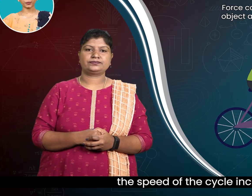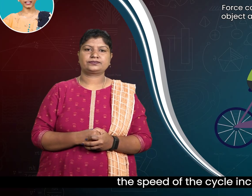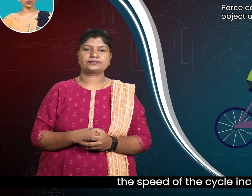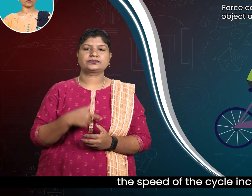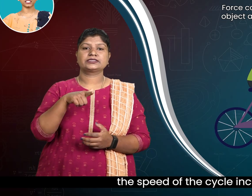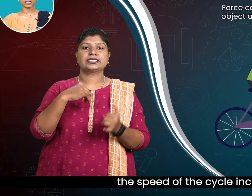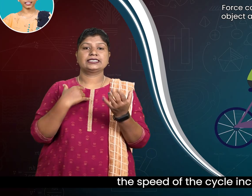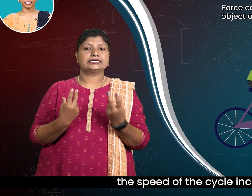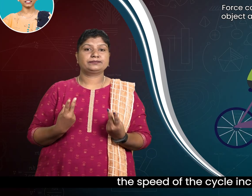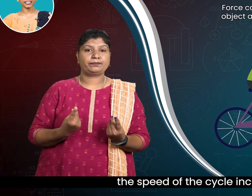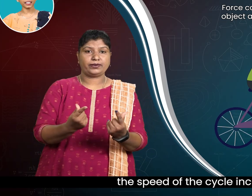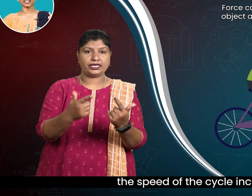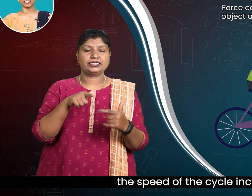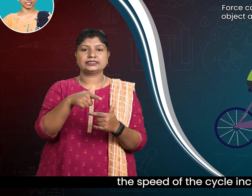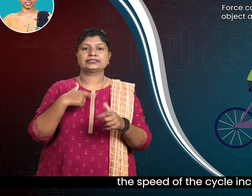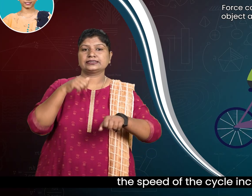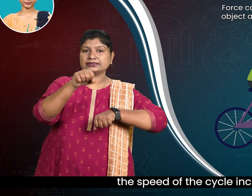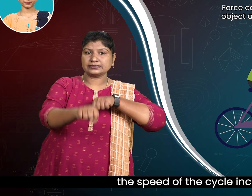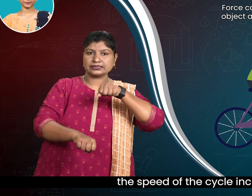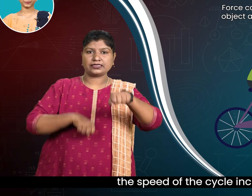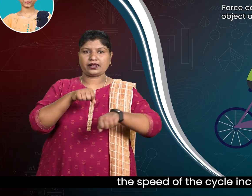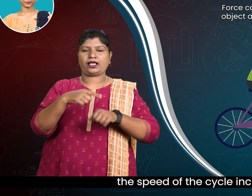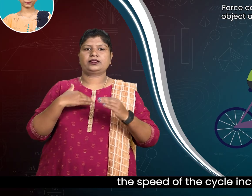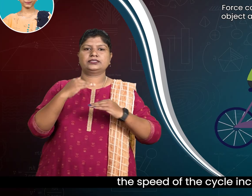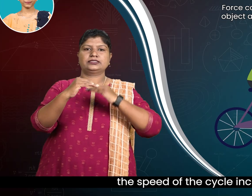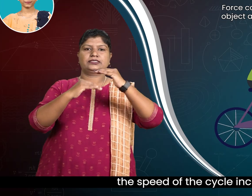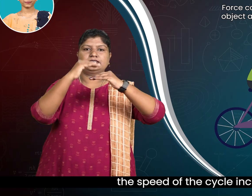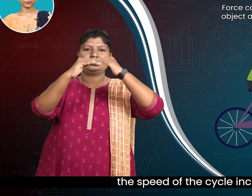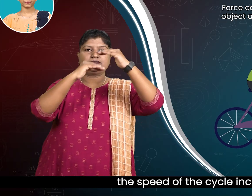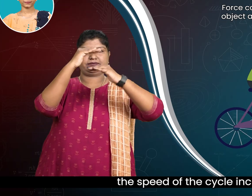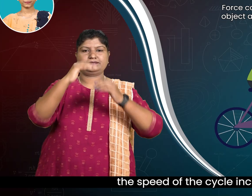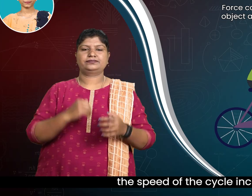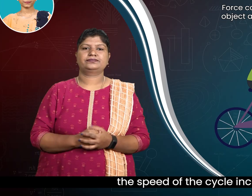the speed of the cycle increases.